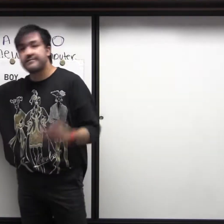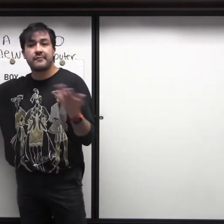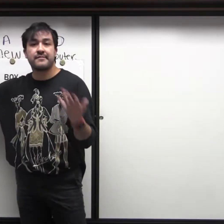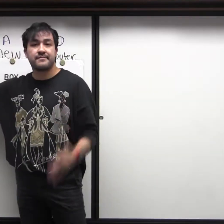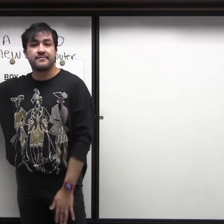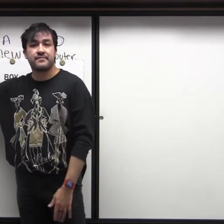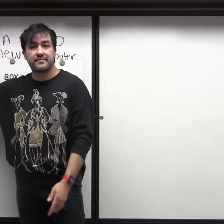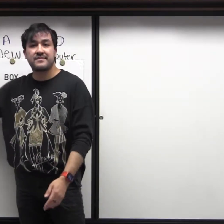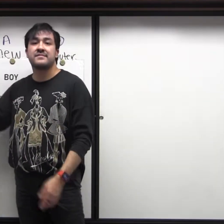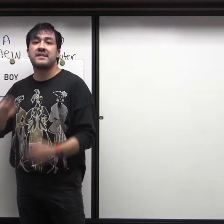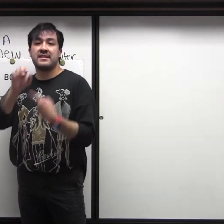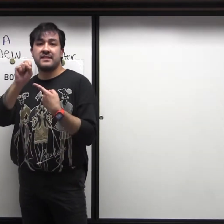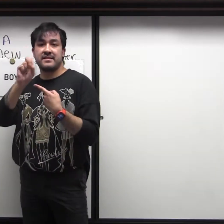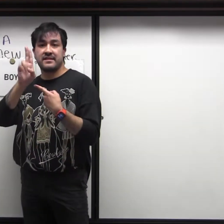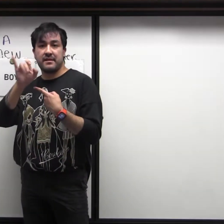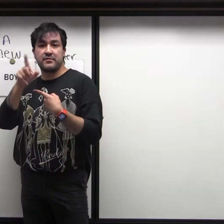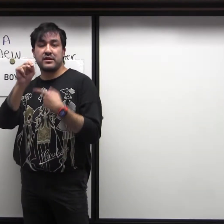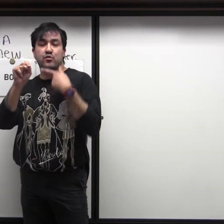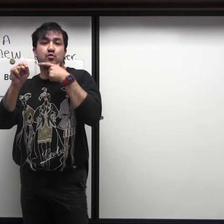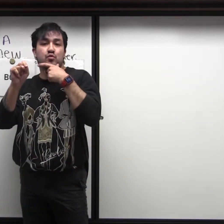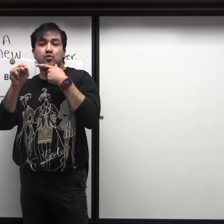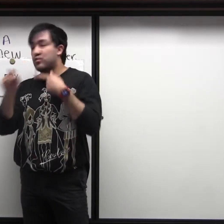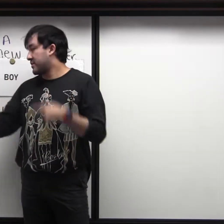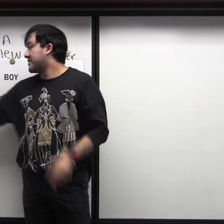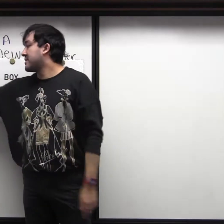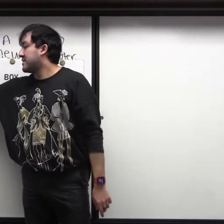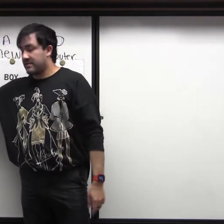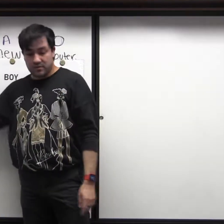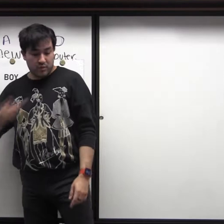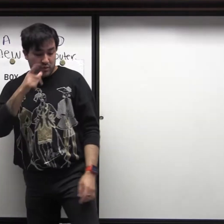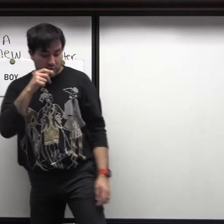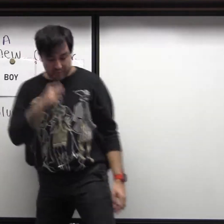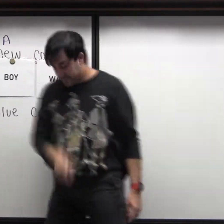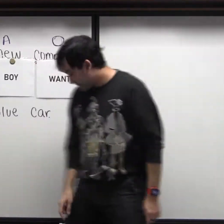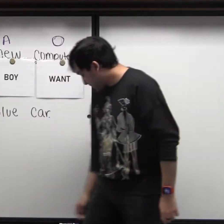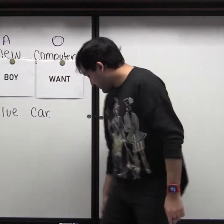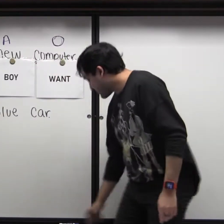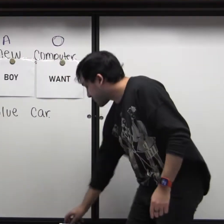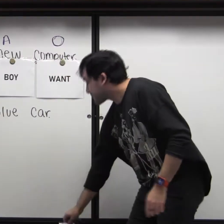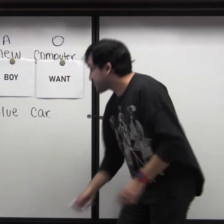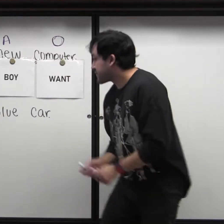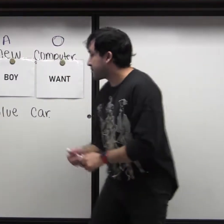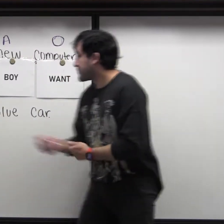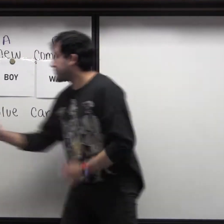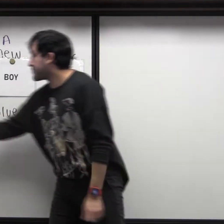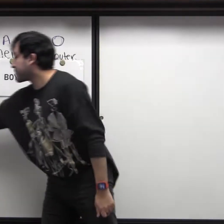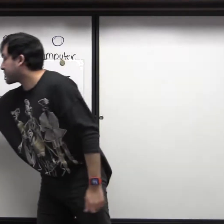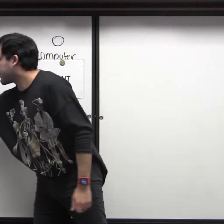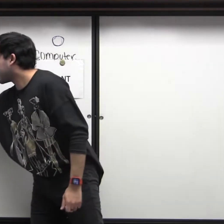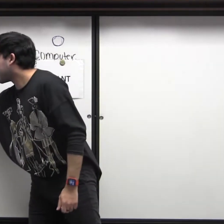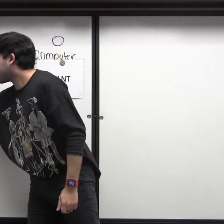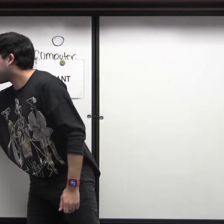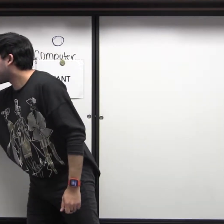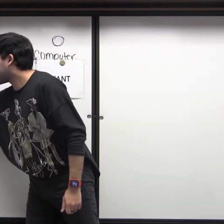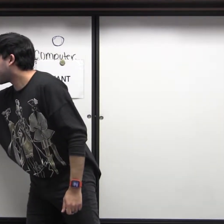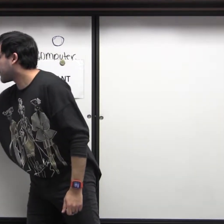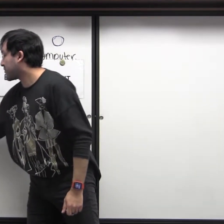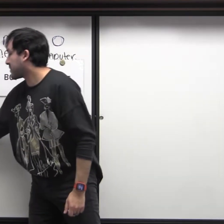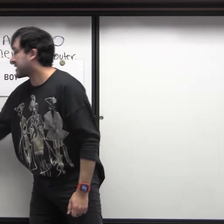if there's multiple in any of those. So what is she? That is, again, our subject, right? It's the who of our sentence. So let's go ahead and mark an